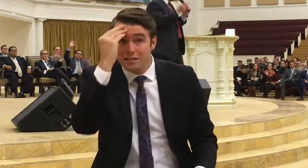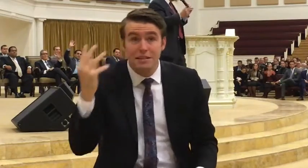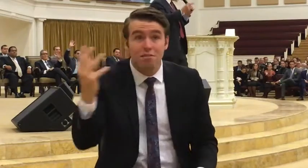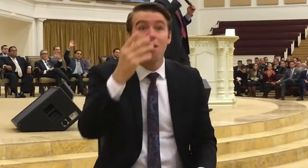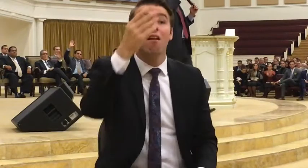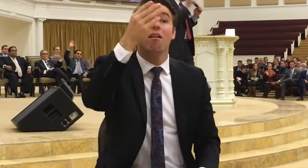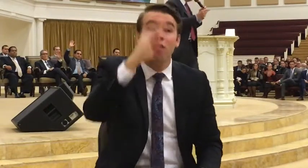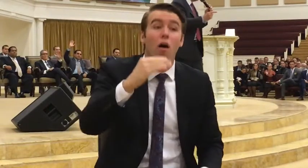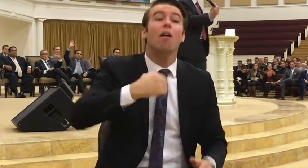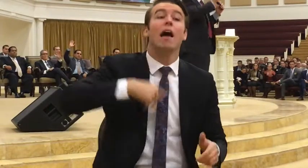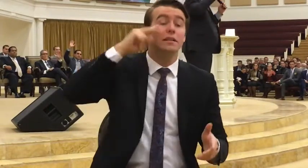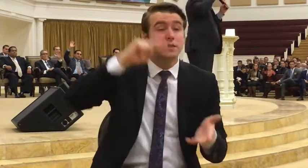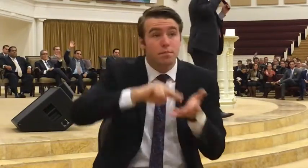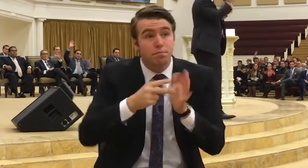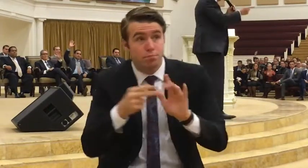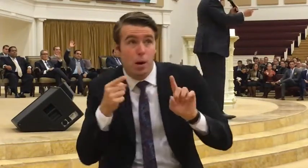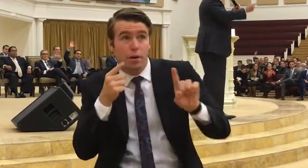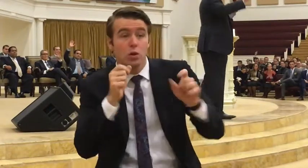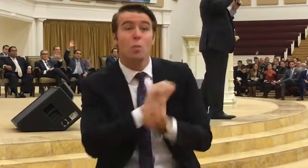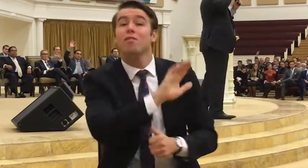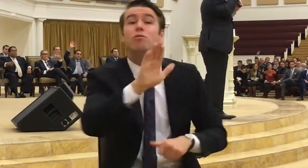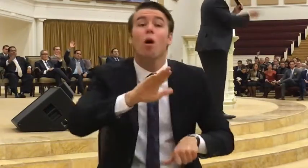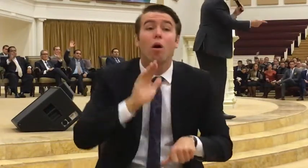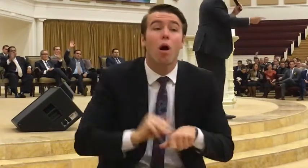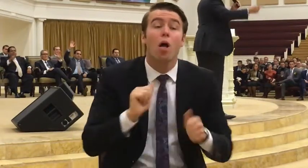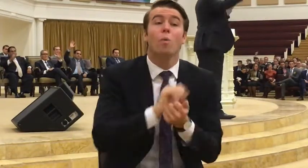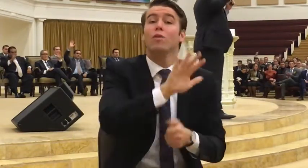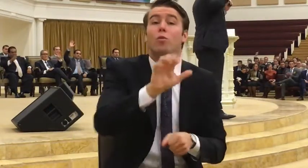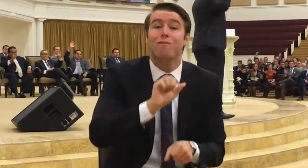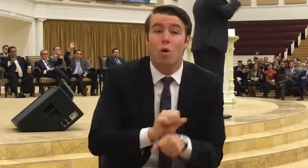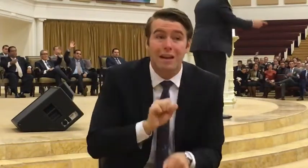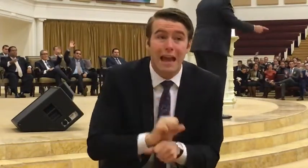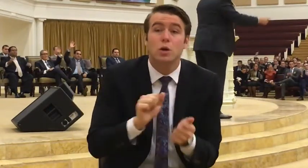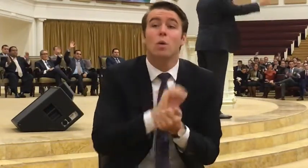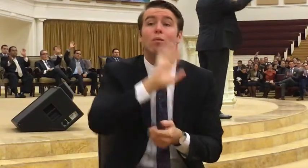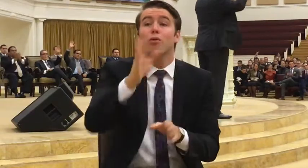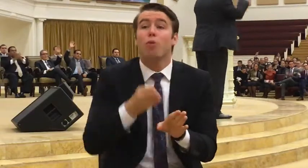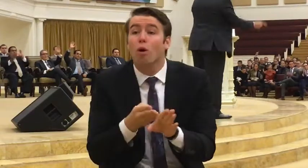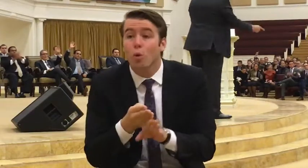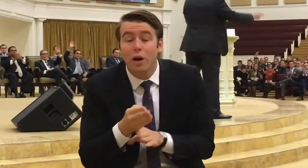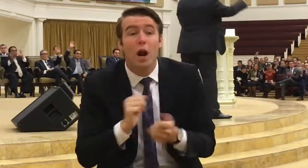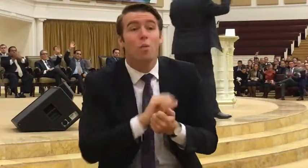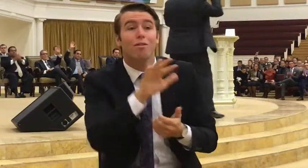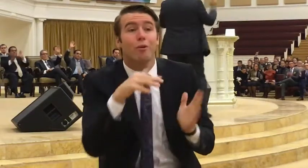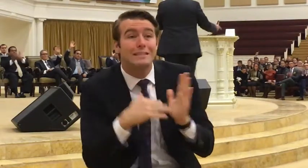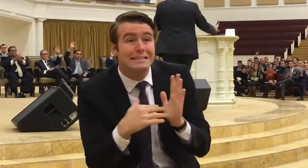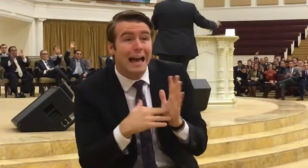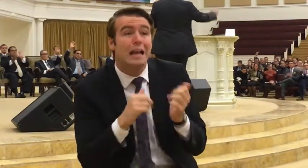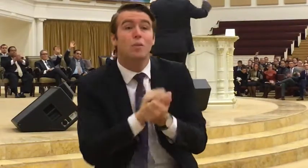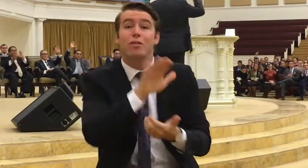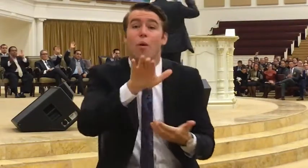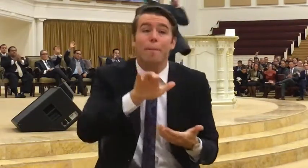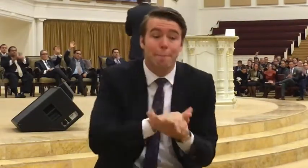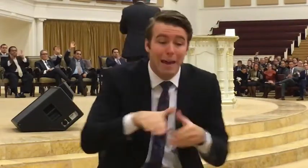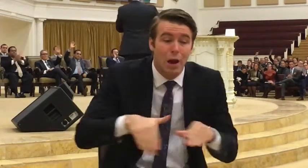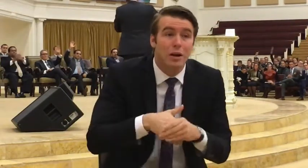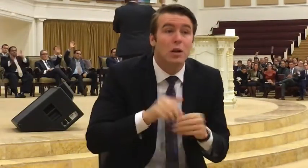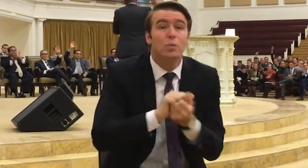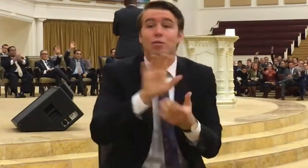that God has a purpose with your calling, with your vocation, with your career, with your studies, with your marriage, with